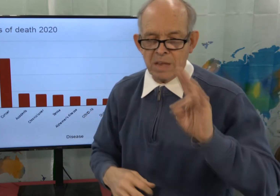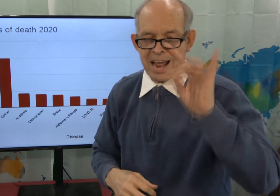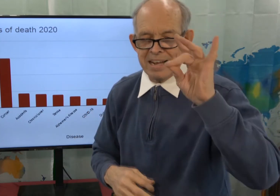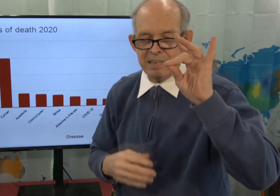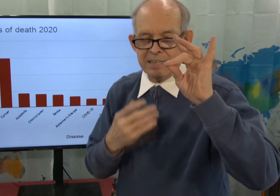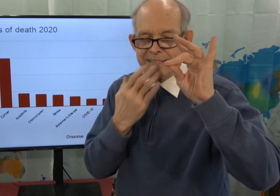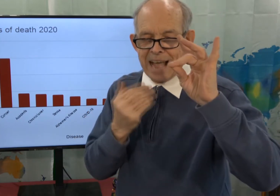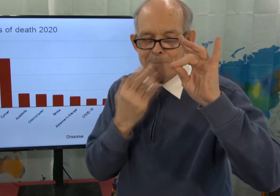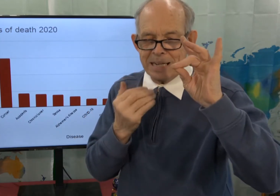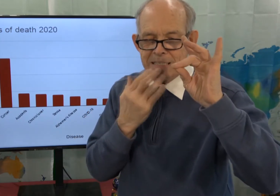Eight,